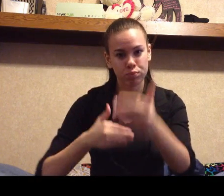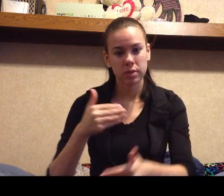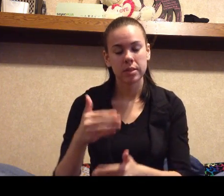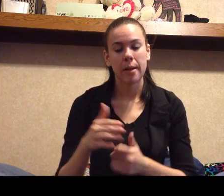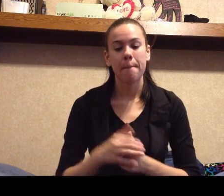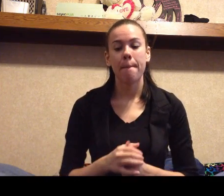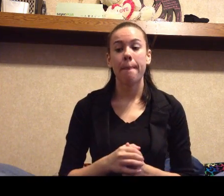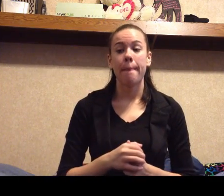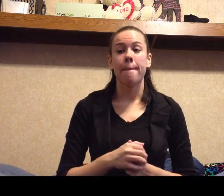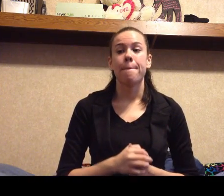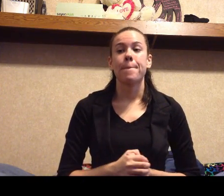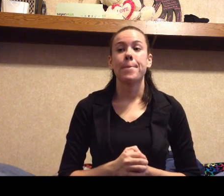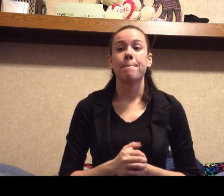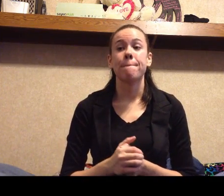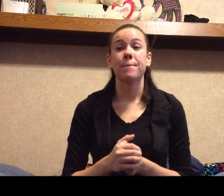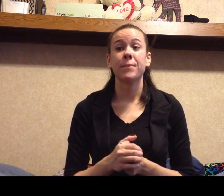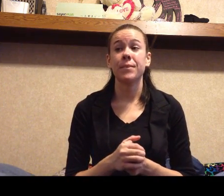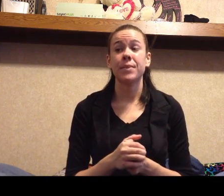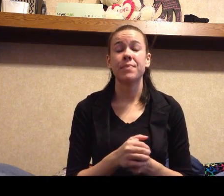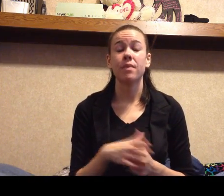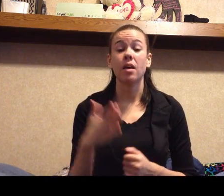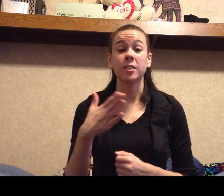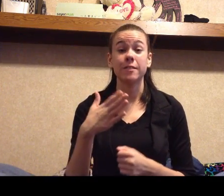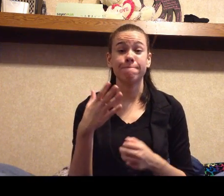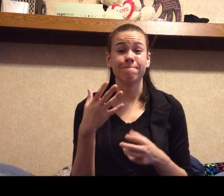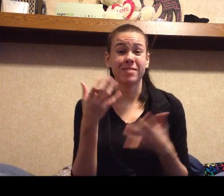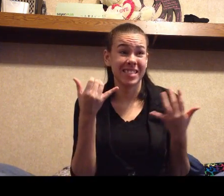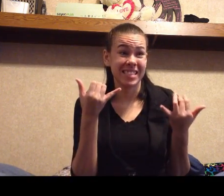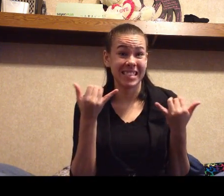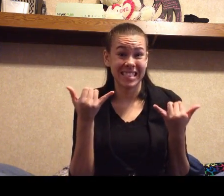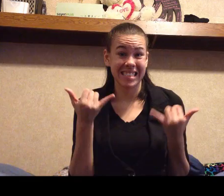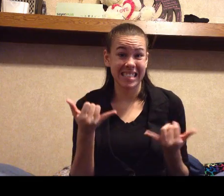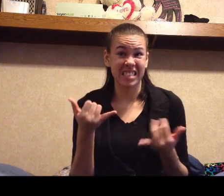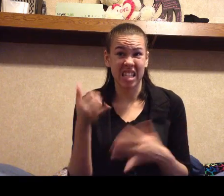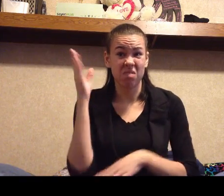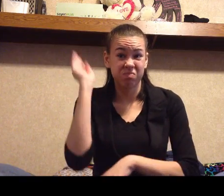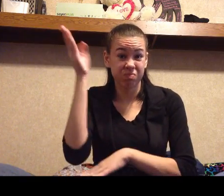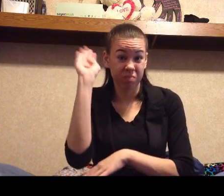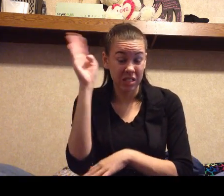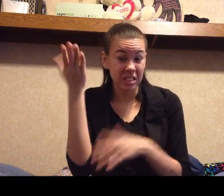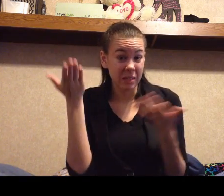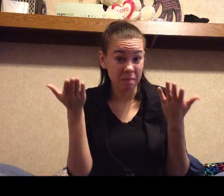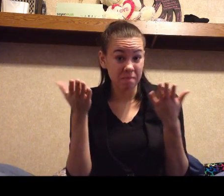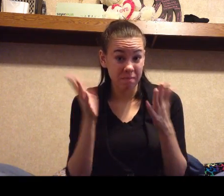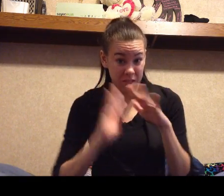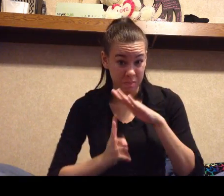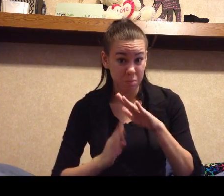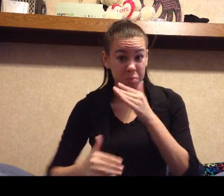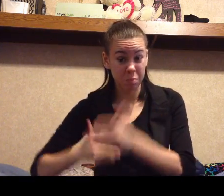So this completes my presentation on the general immigration eligibility process. Hopefully